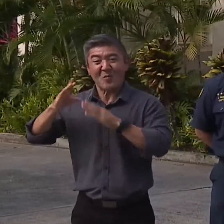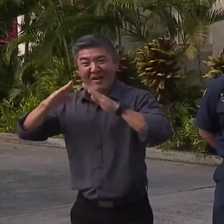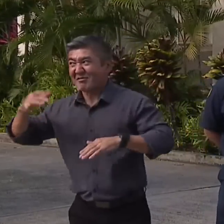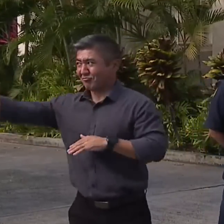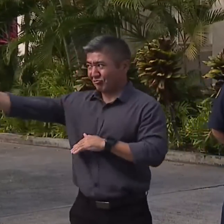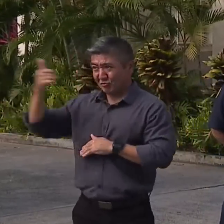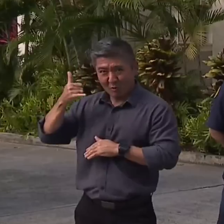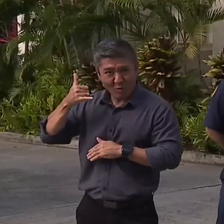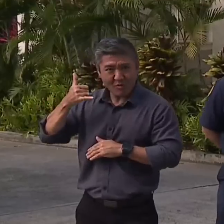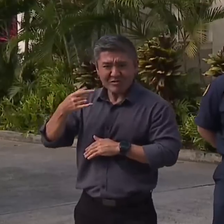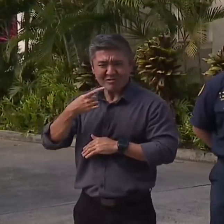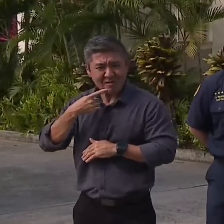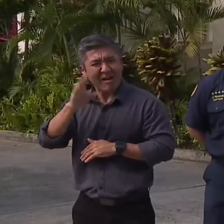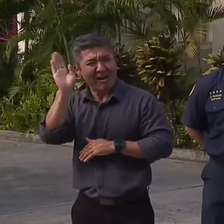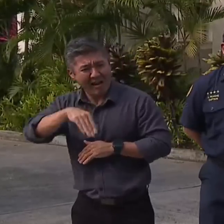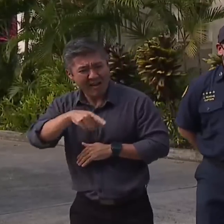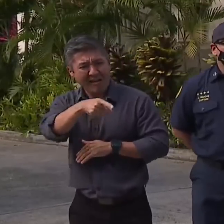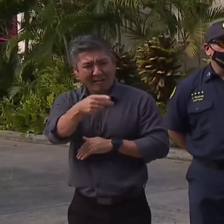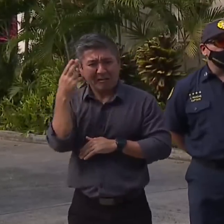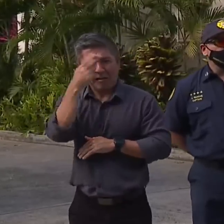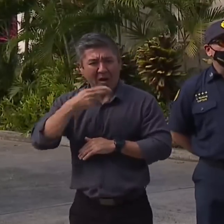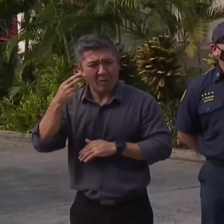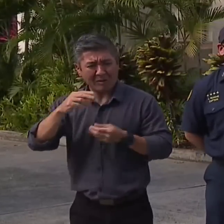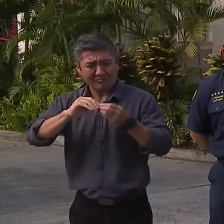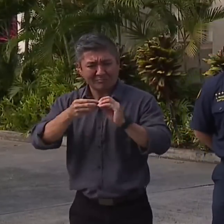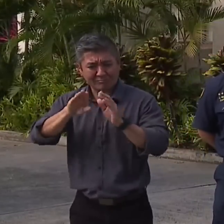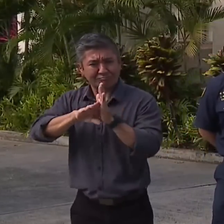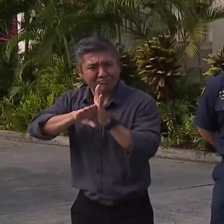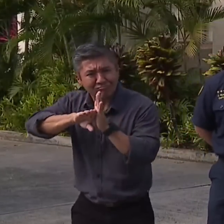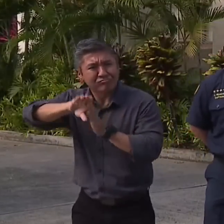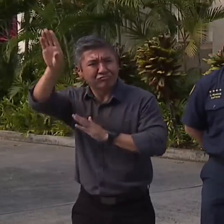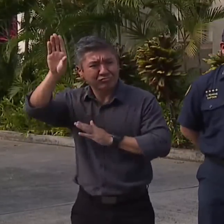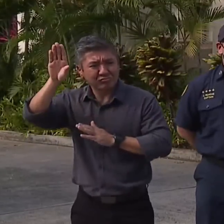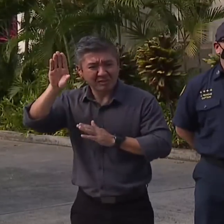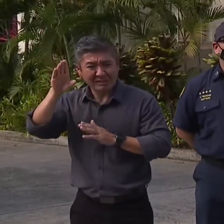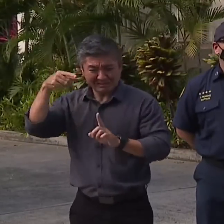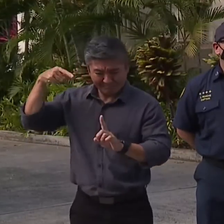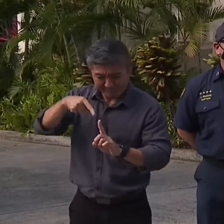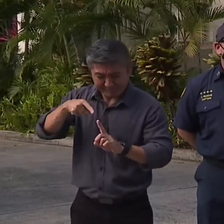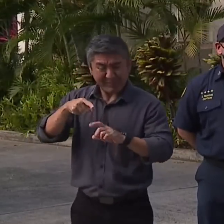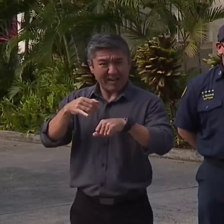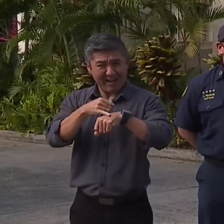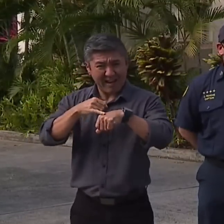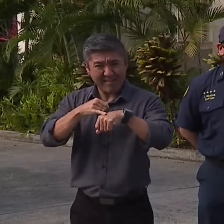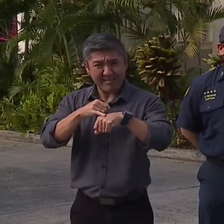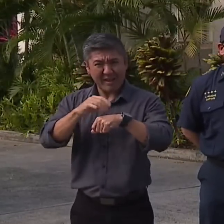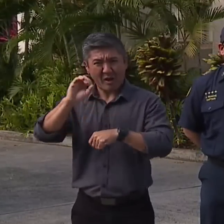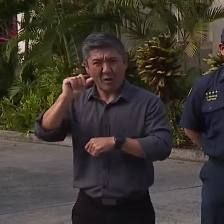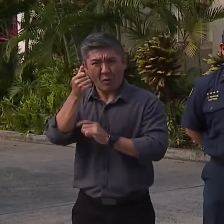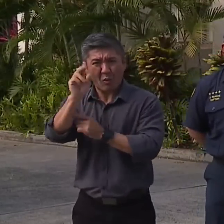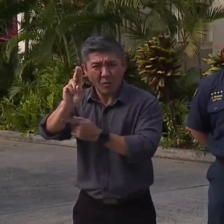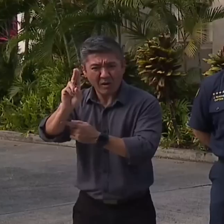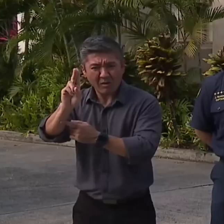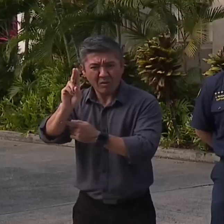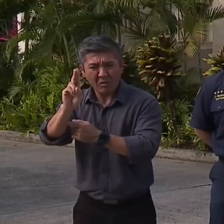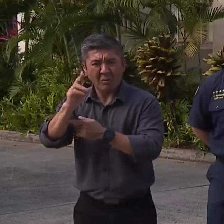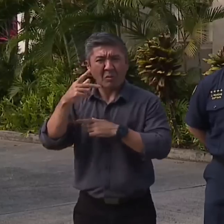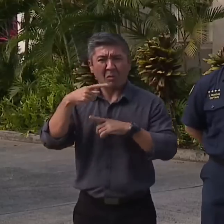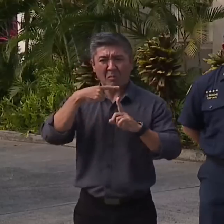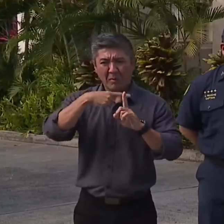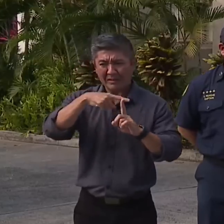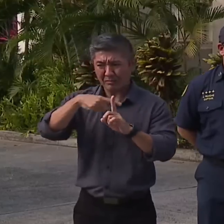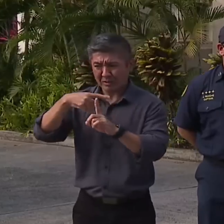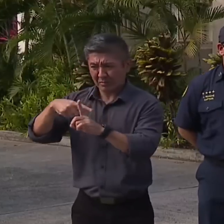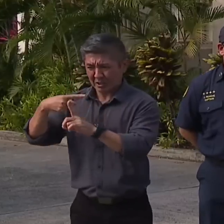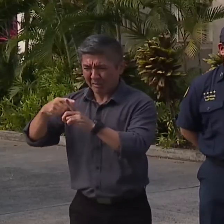we noticed that we see a real spiking of cases on the island of Oahu. The rate of positivity is going up